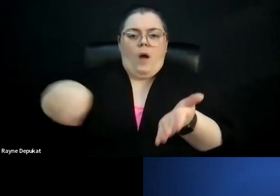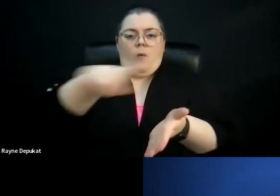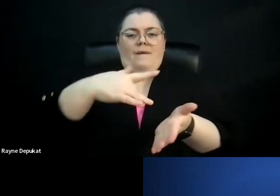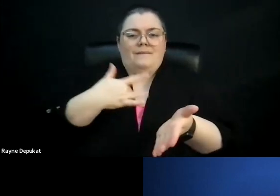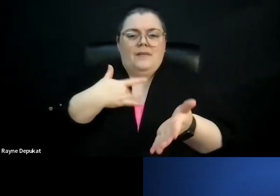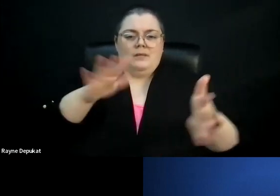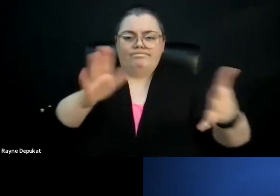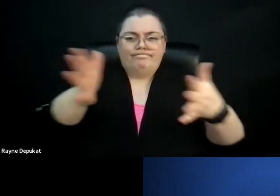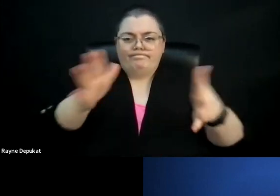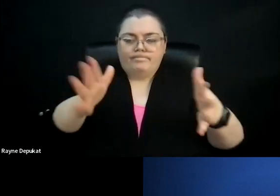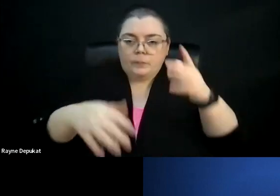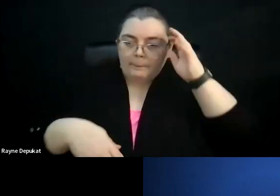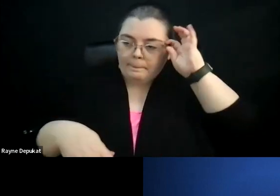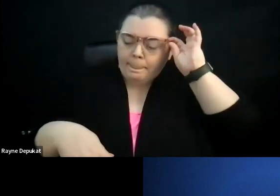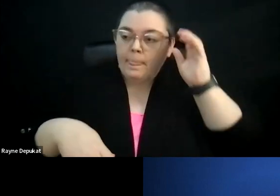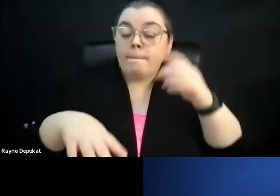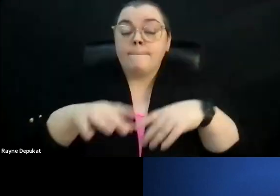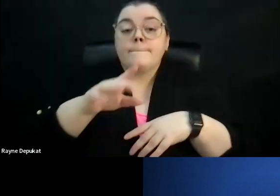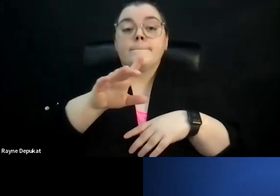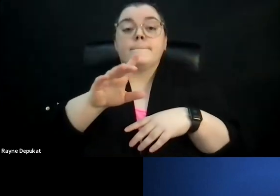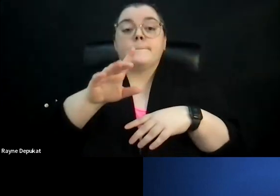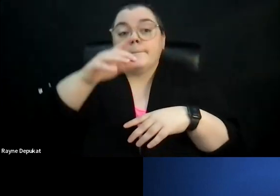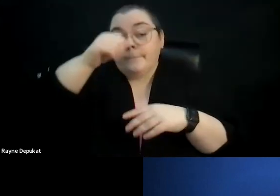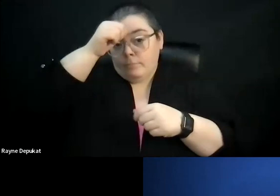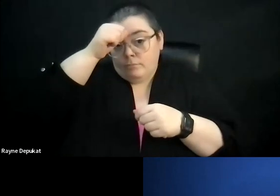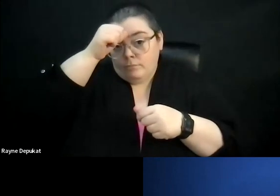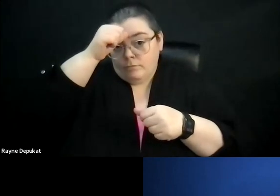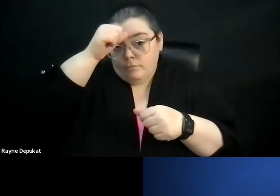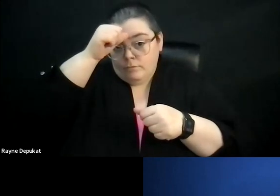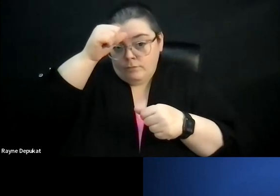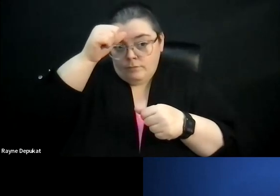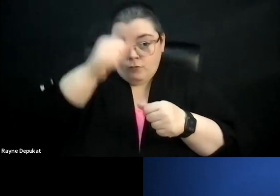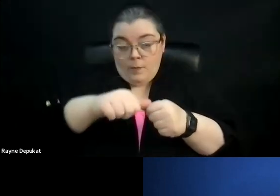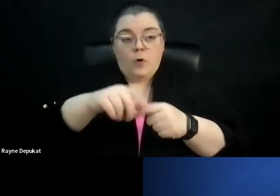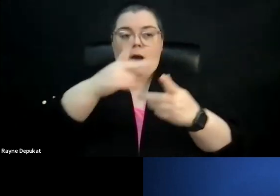decision. So I really wanted to give you the space on the agenda.